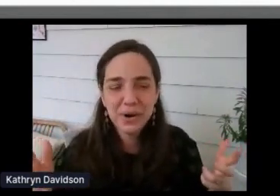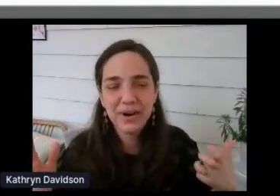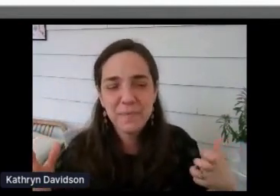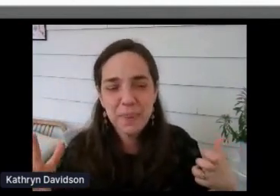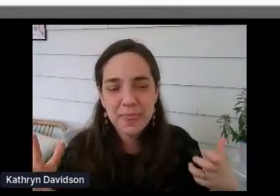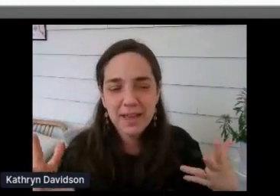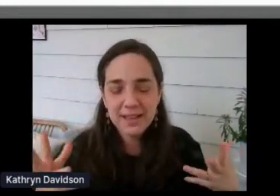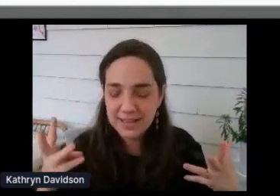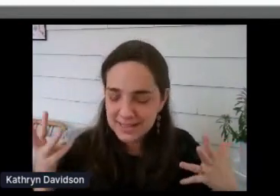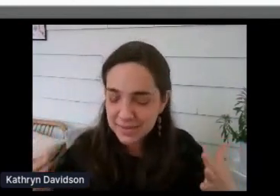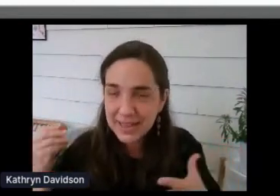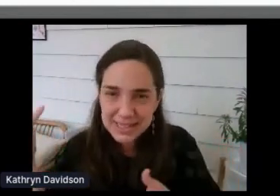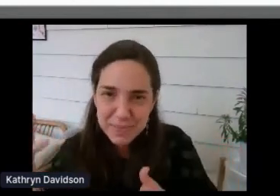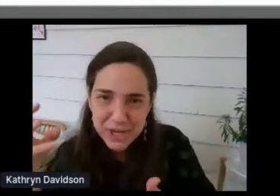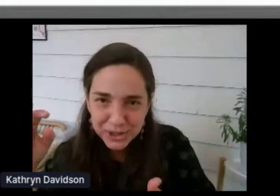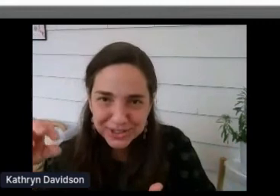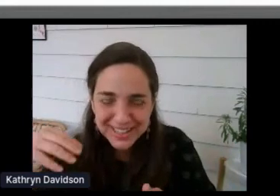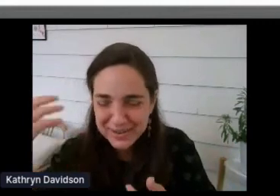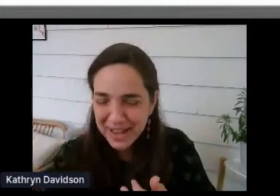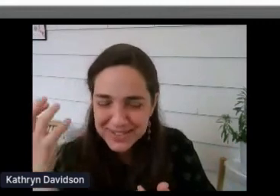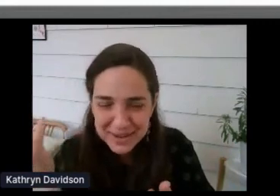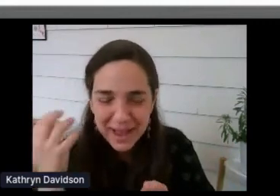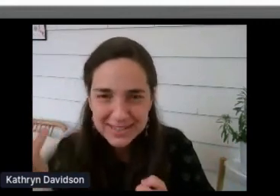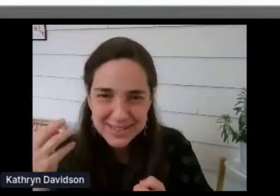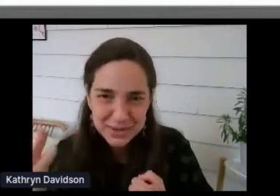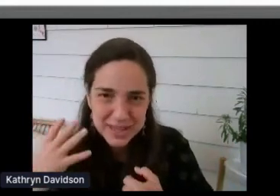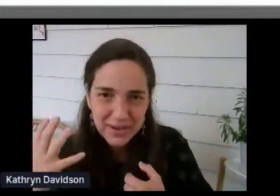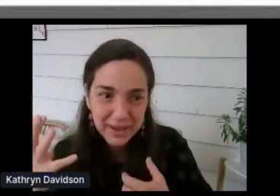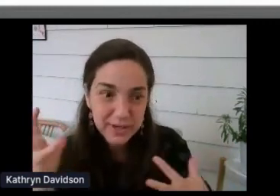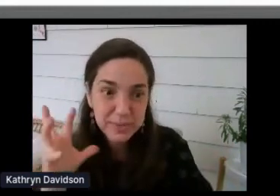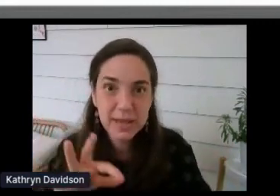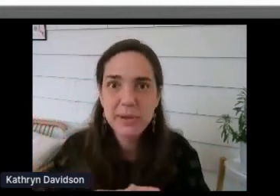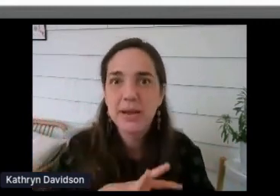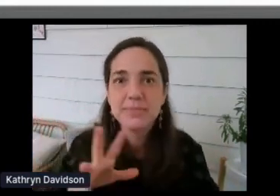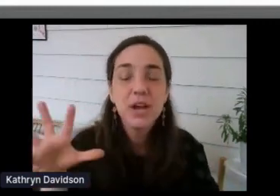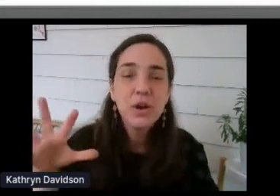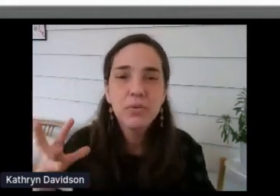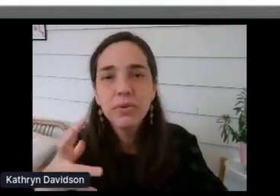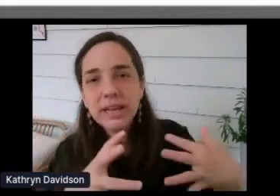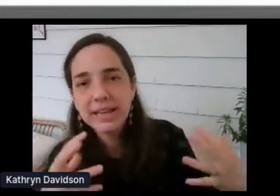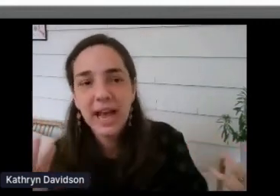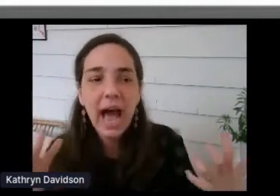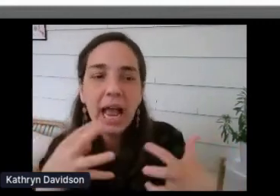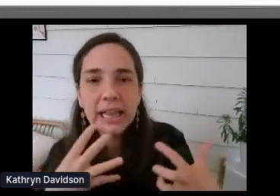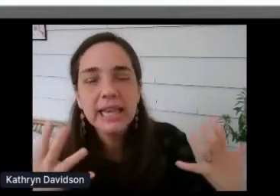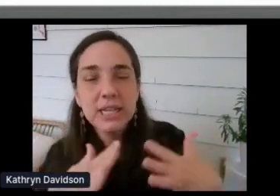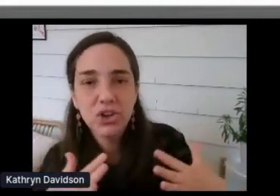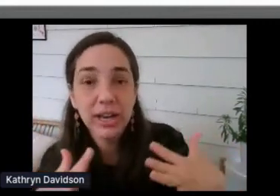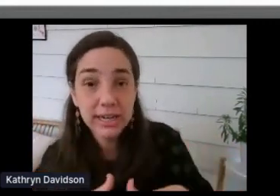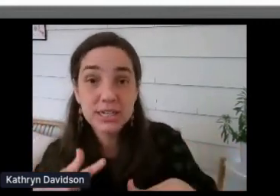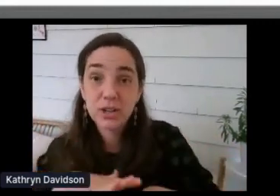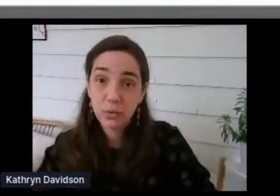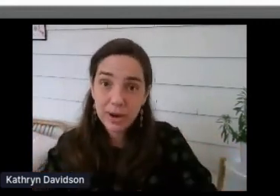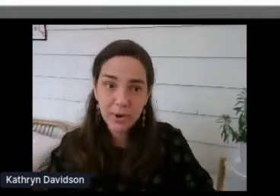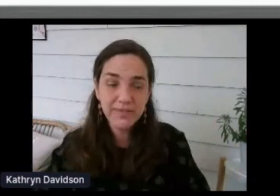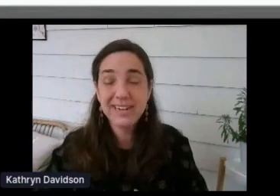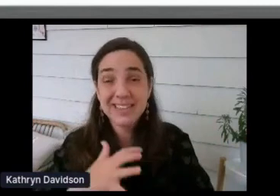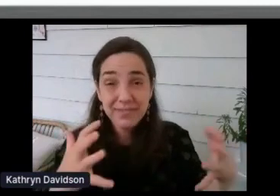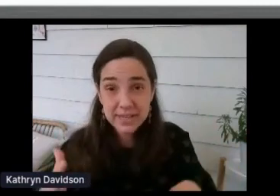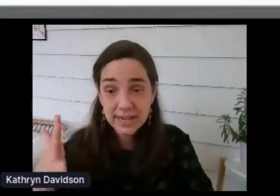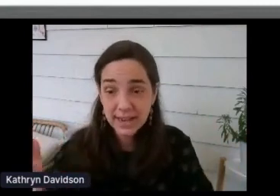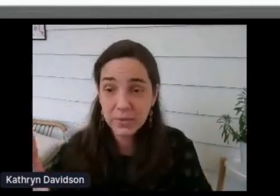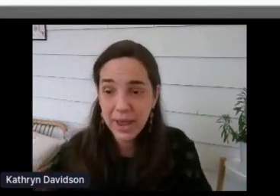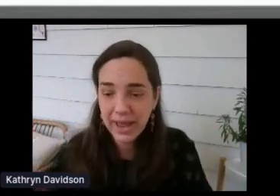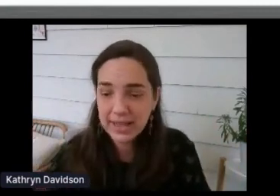or something that's spatial and that we have some access to without language, but then becomes really highly integrated into the grammar in a